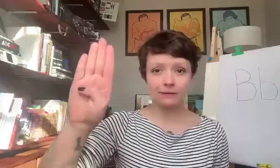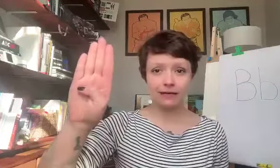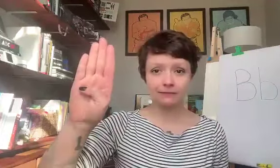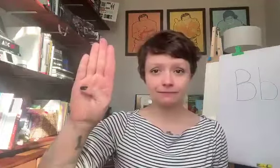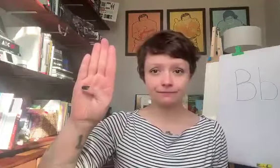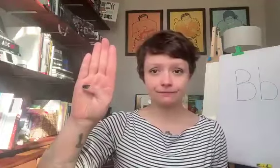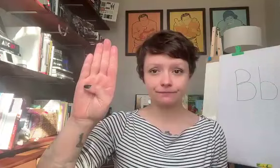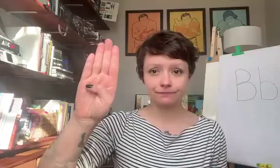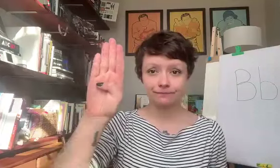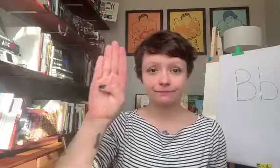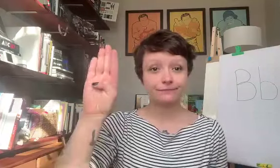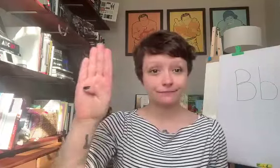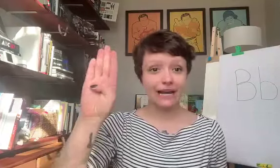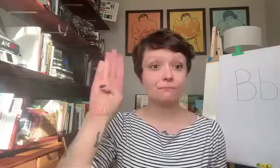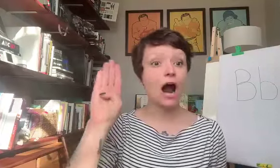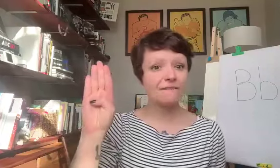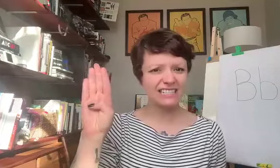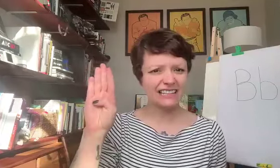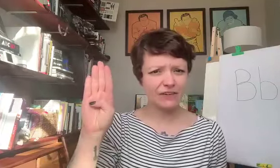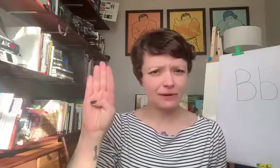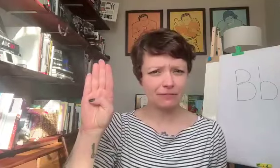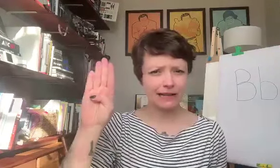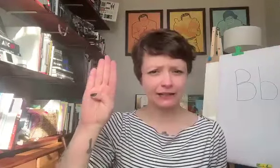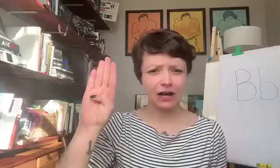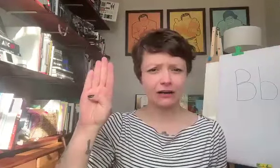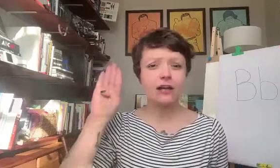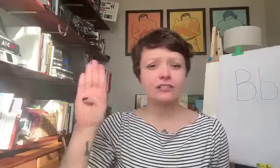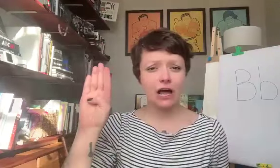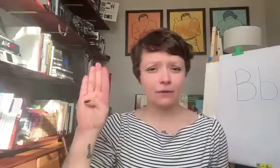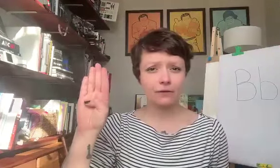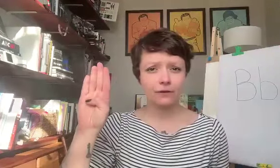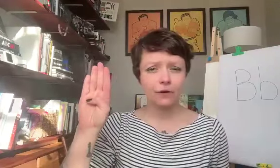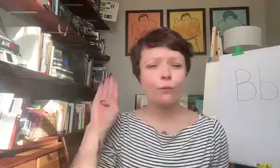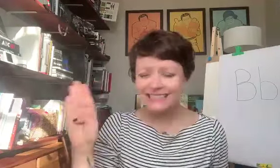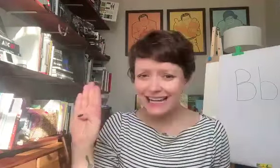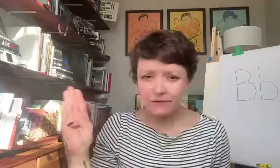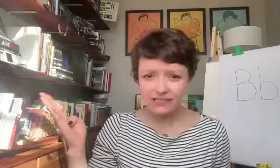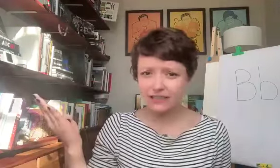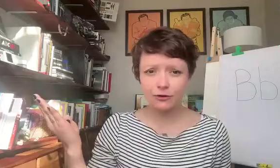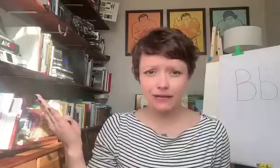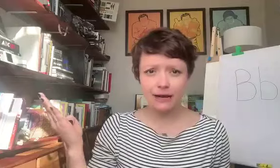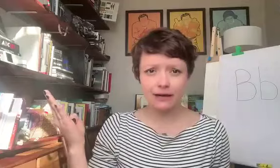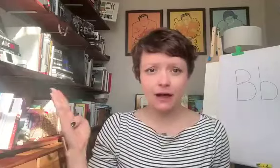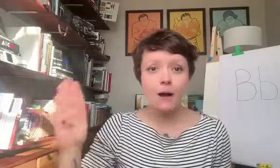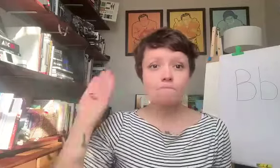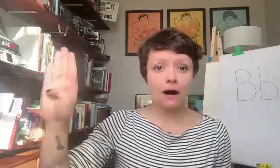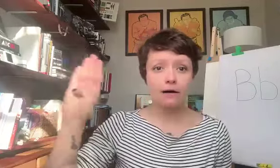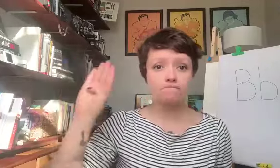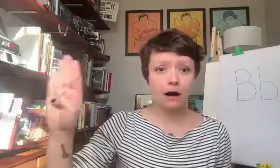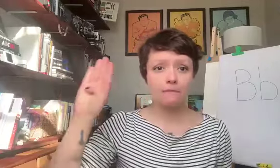B. Okay, perfect. I love everybody playing along. So what sound does the letter B make? B, B,